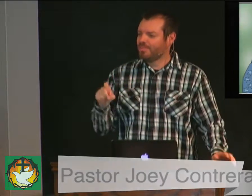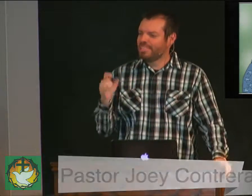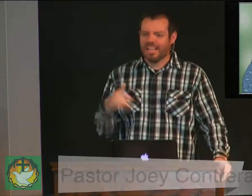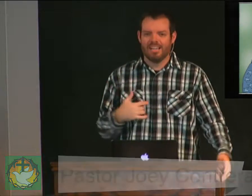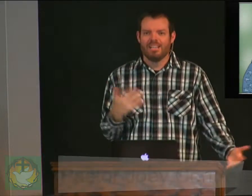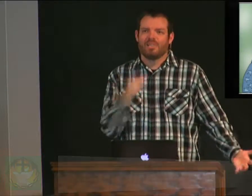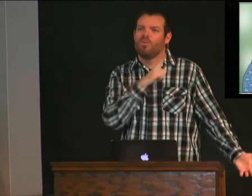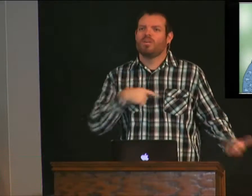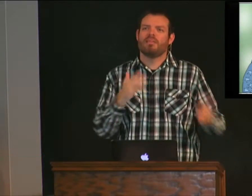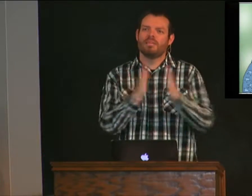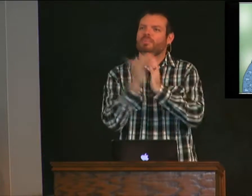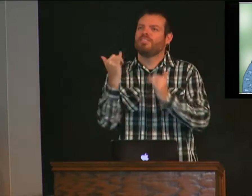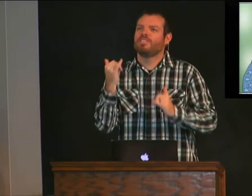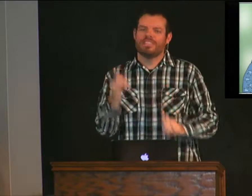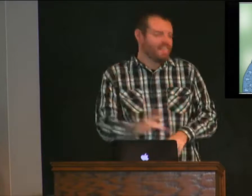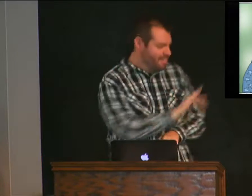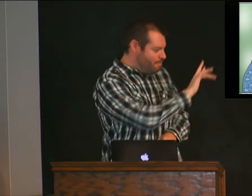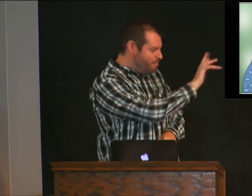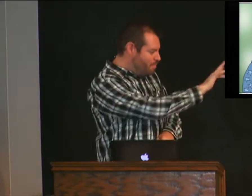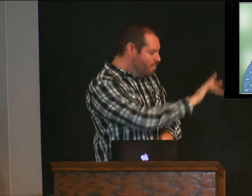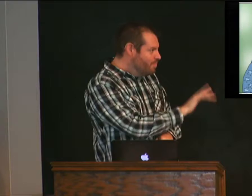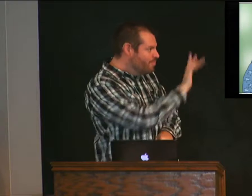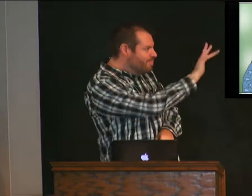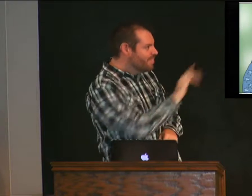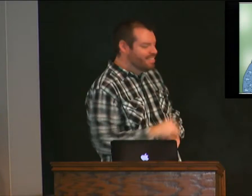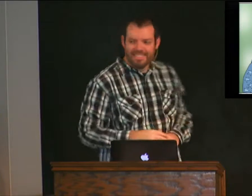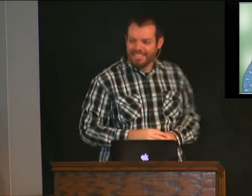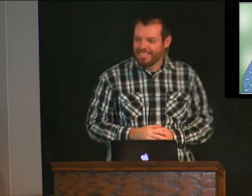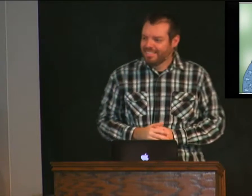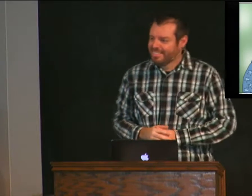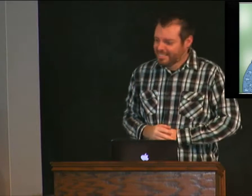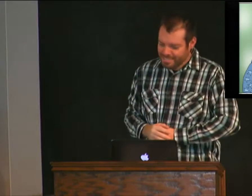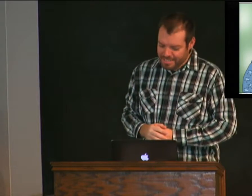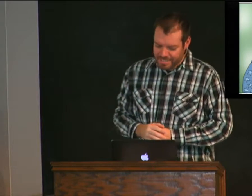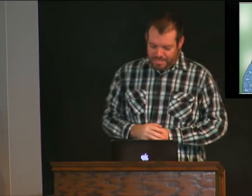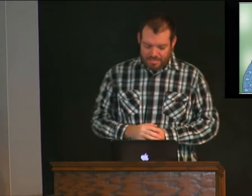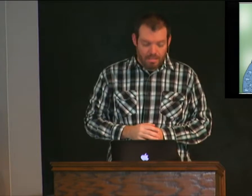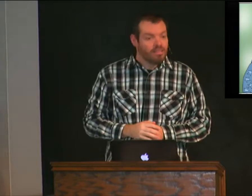we feel like we need that. Lord, what am I going to pray for today?